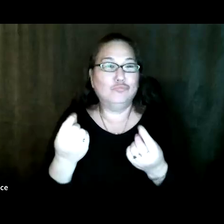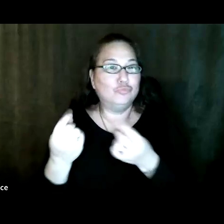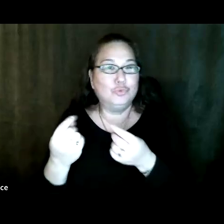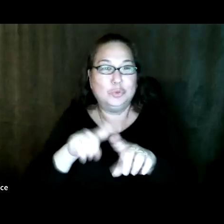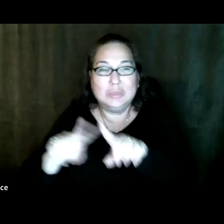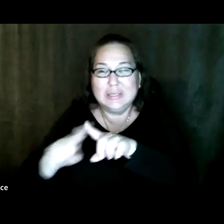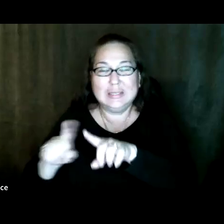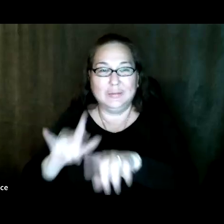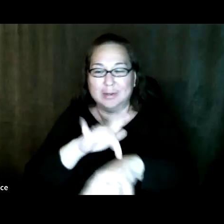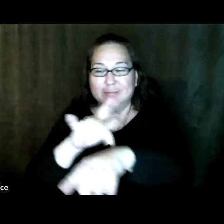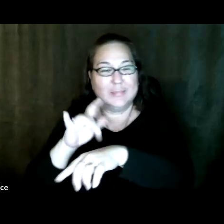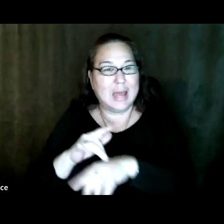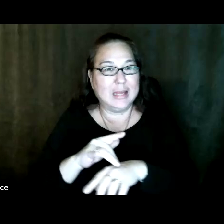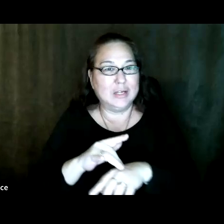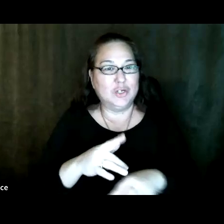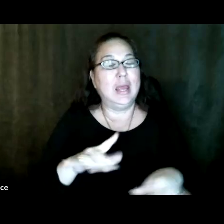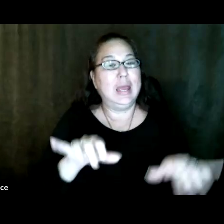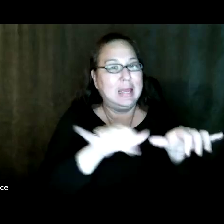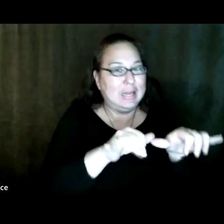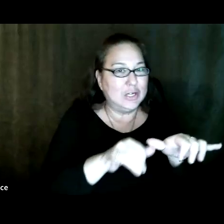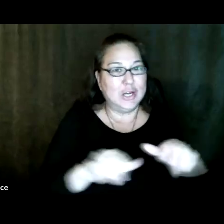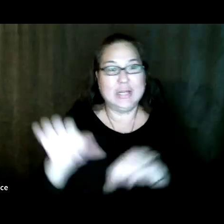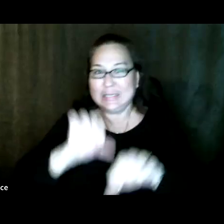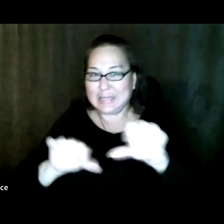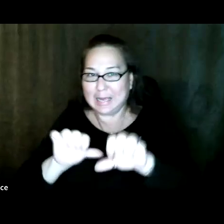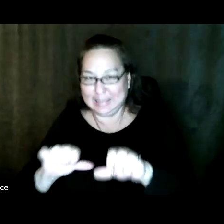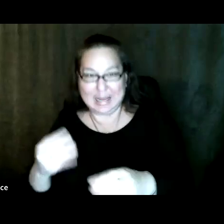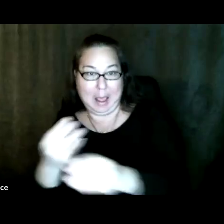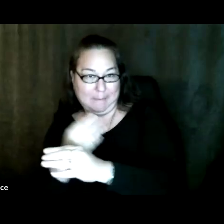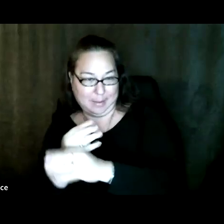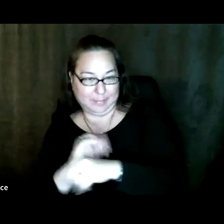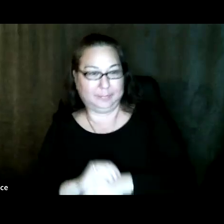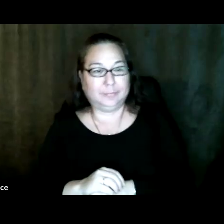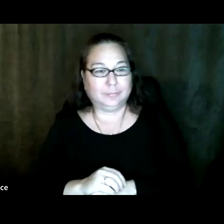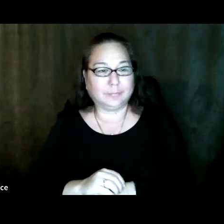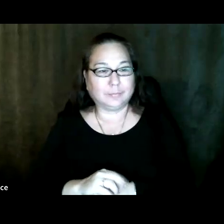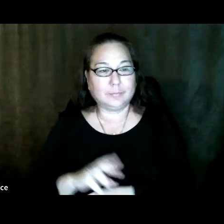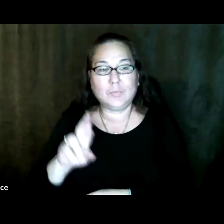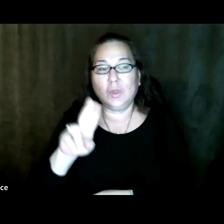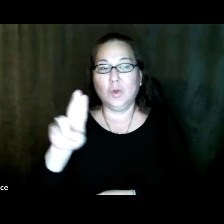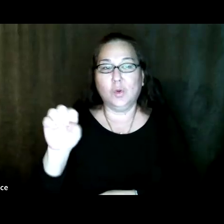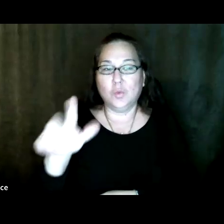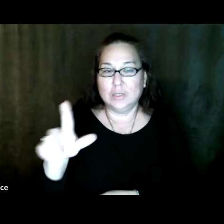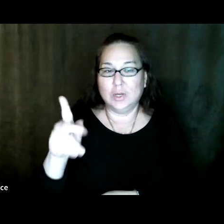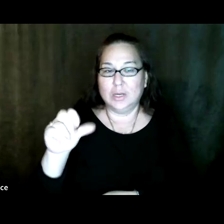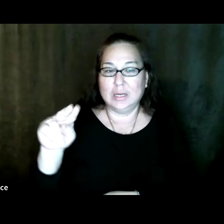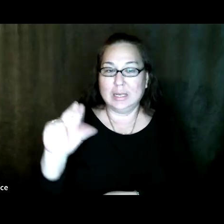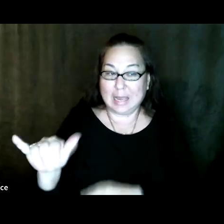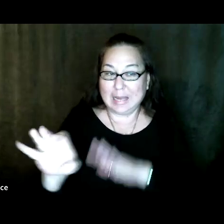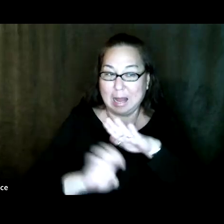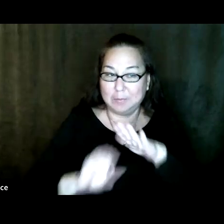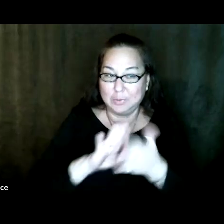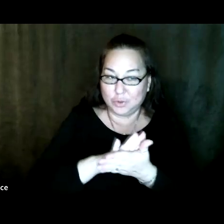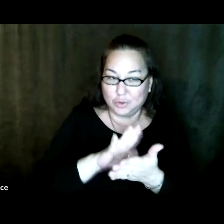math. Russell and Kenny Elementary School students celebrated the fall season recently with events at